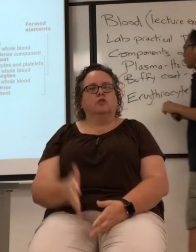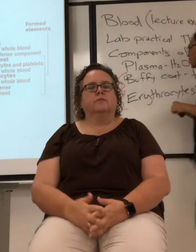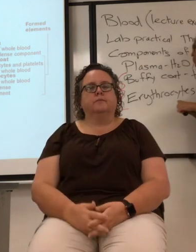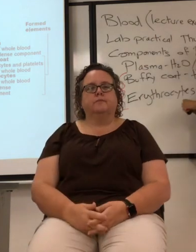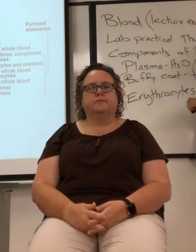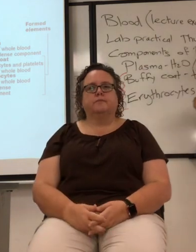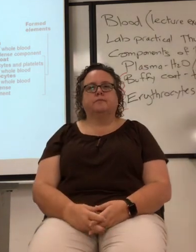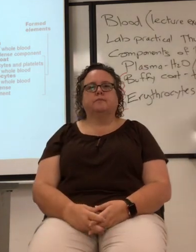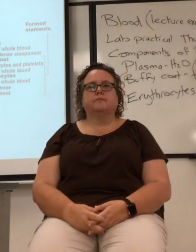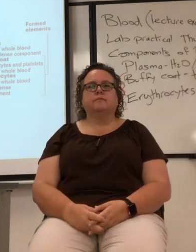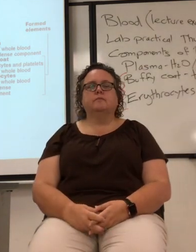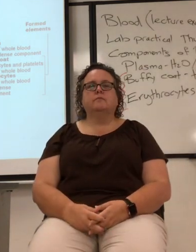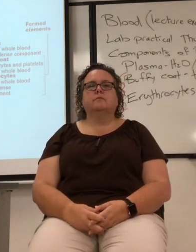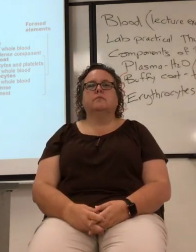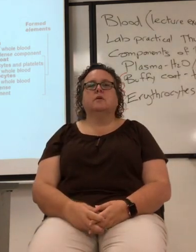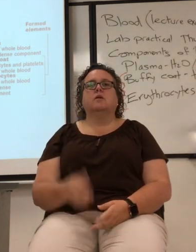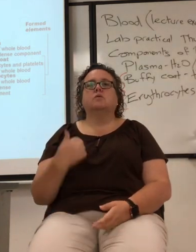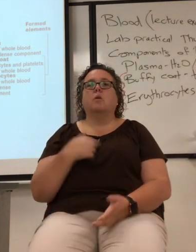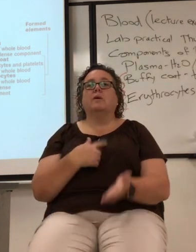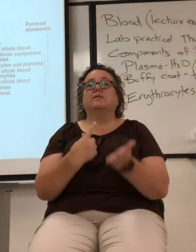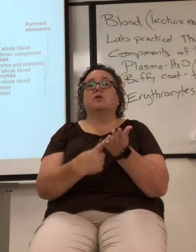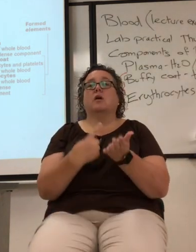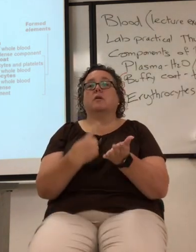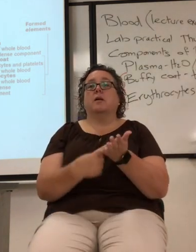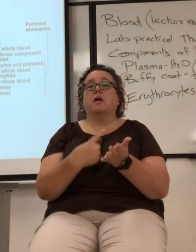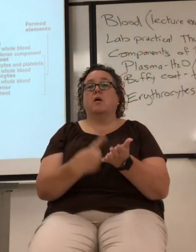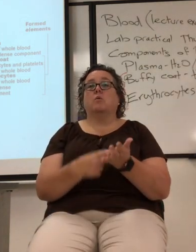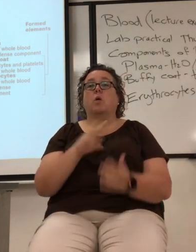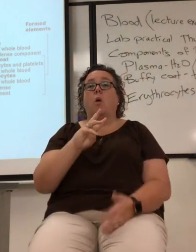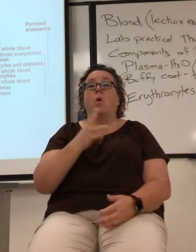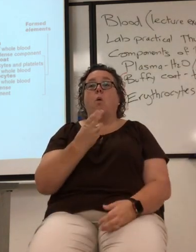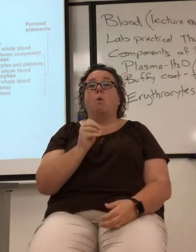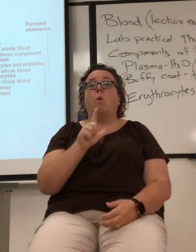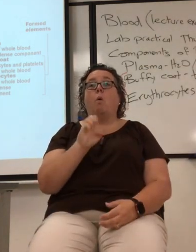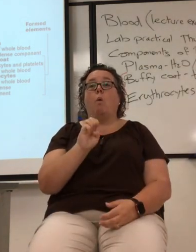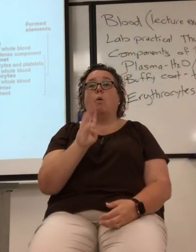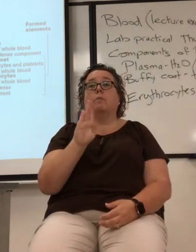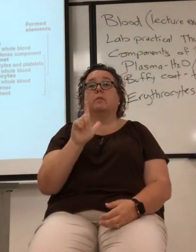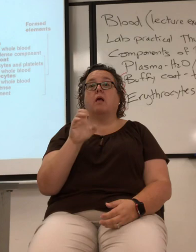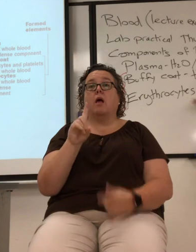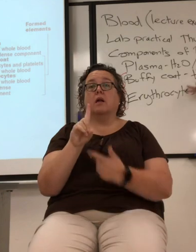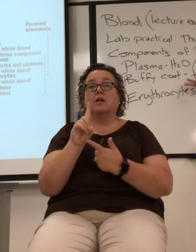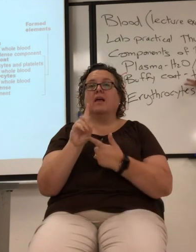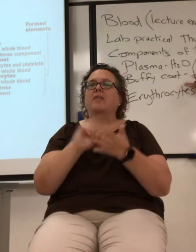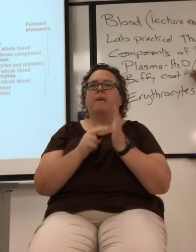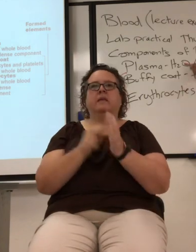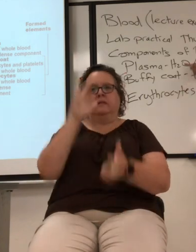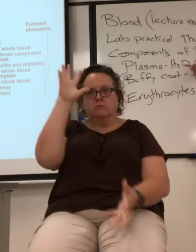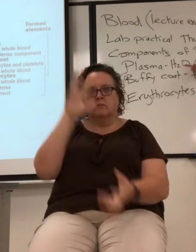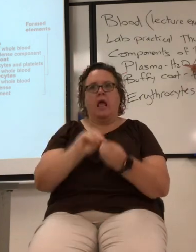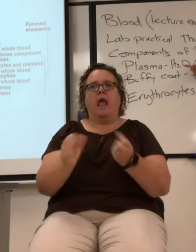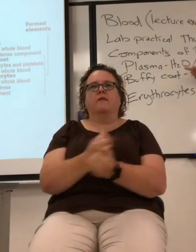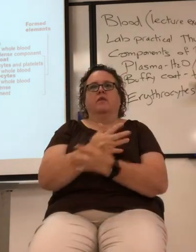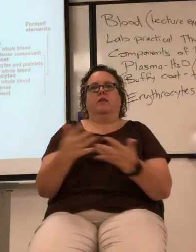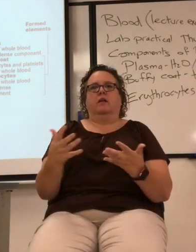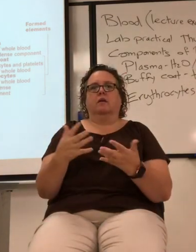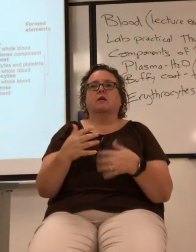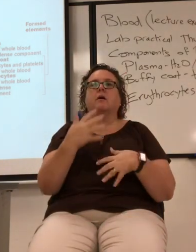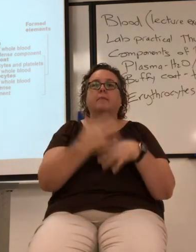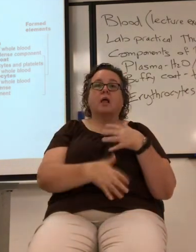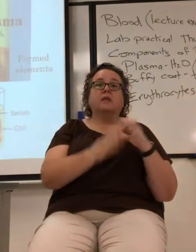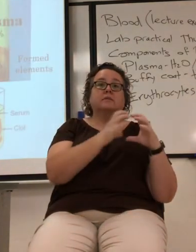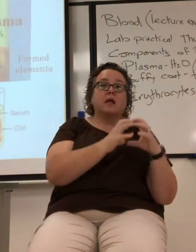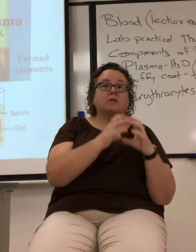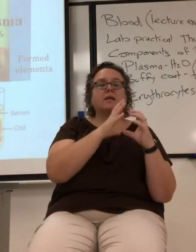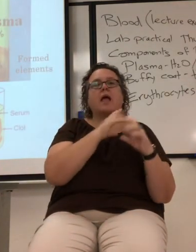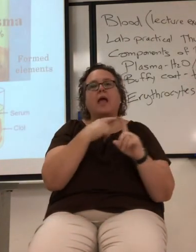So when people use the term whole blood, that means everything. The blood cells and the plasma. Okay,